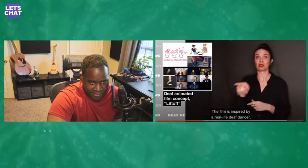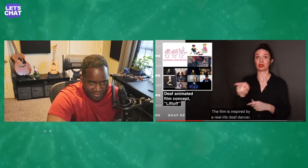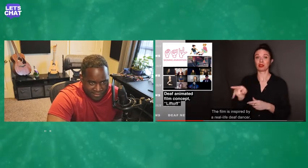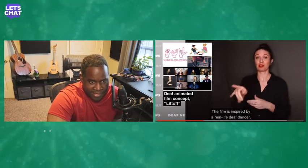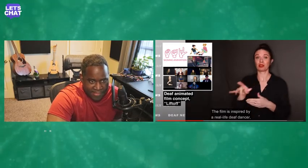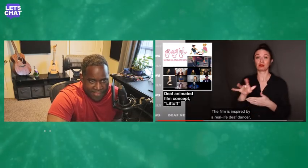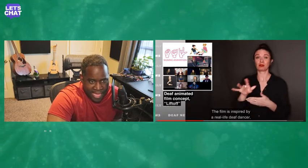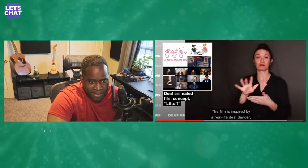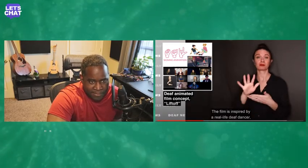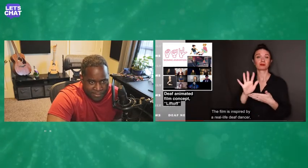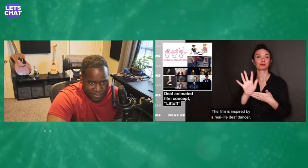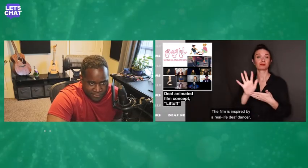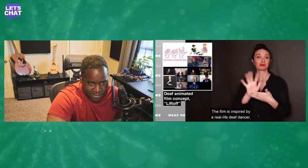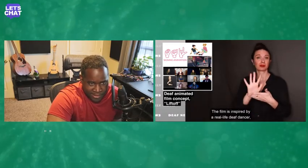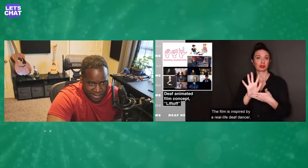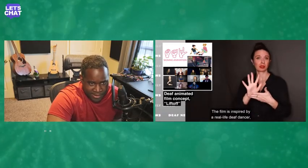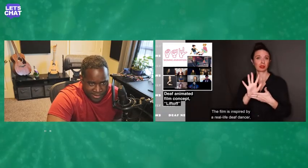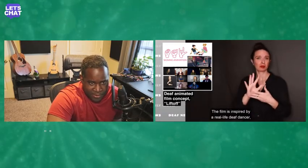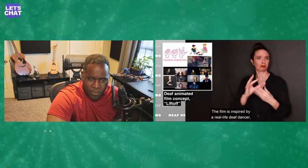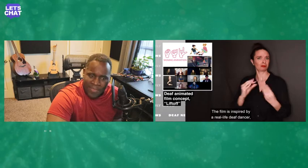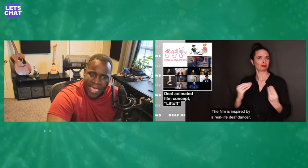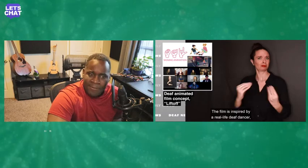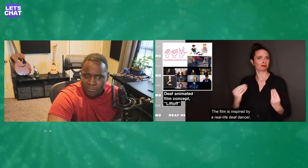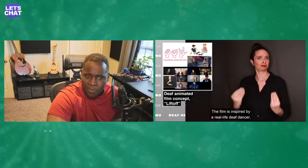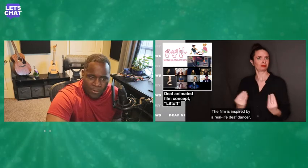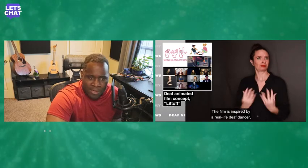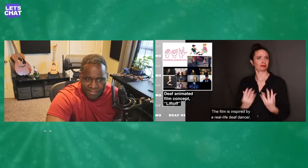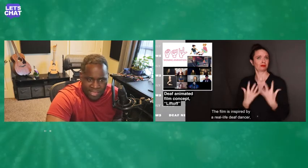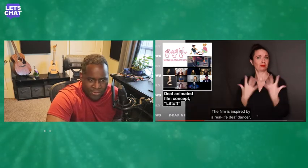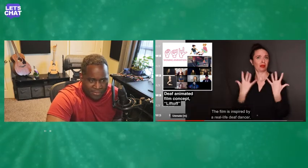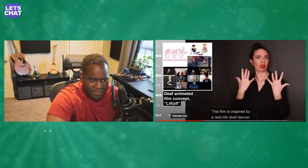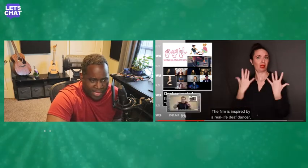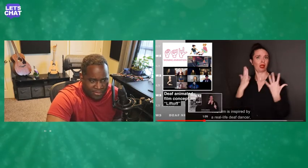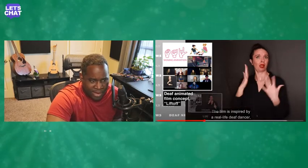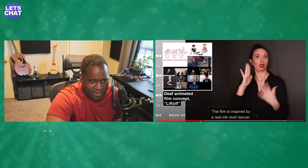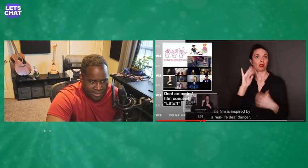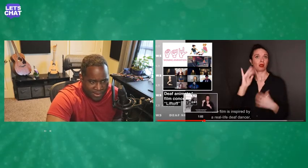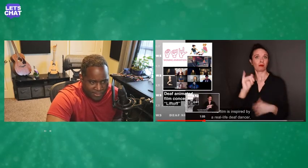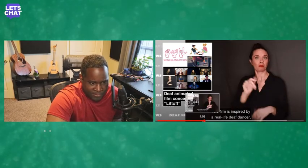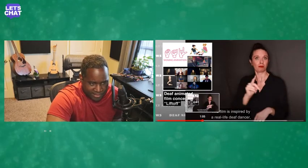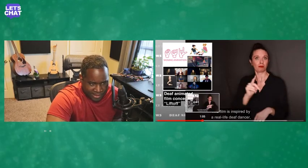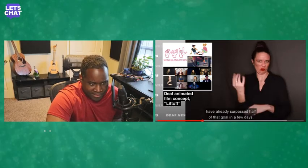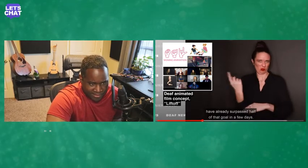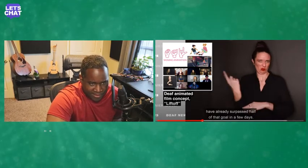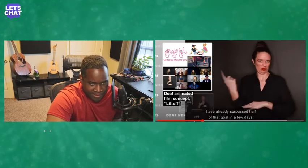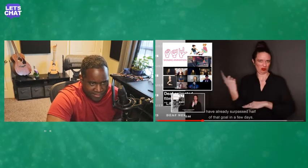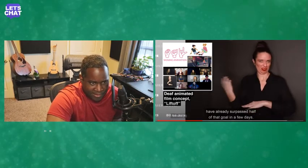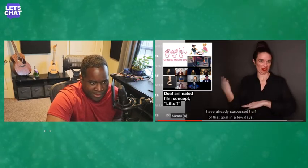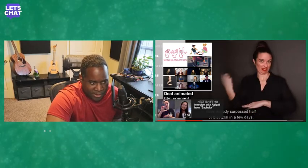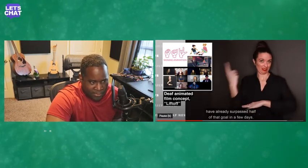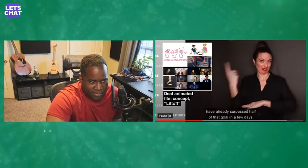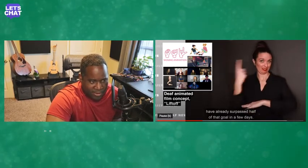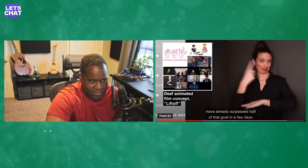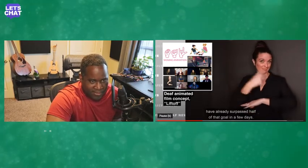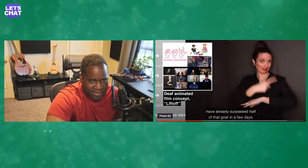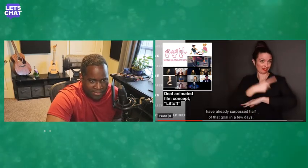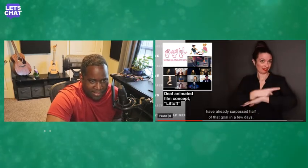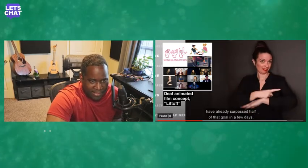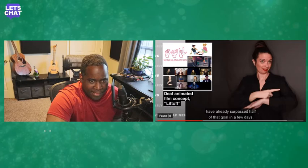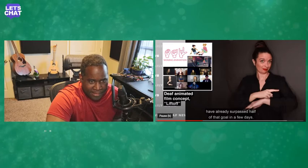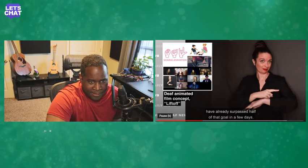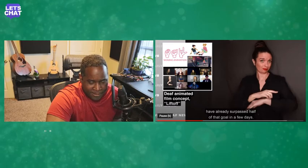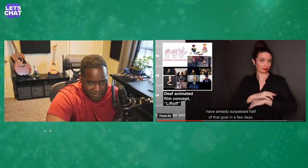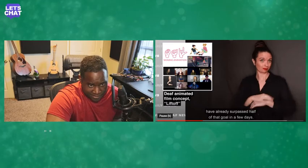couple of sentences. That person or that organization or that project, I'm not sure what the context here is, but she